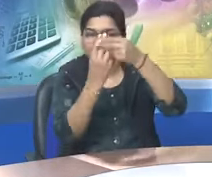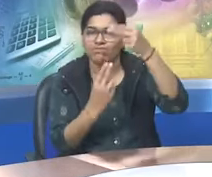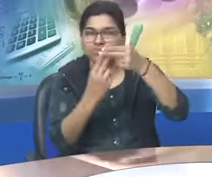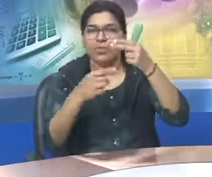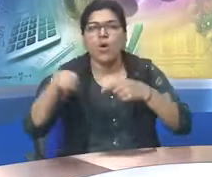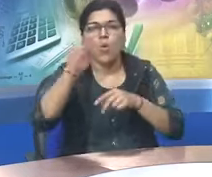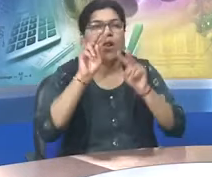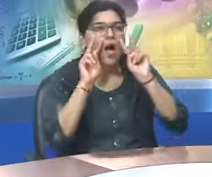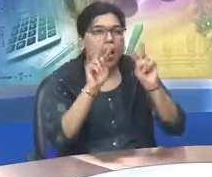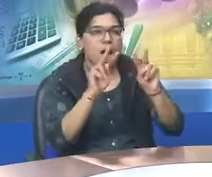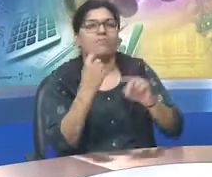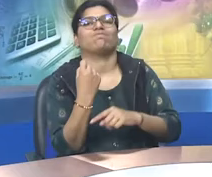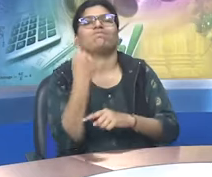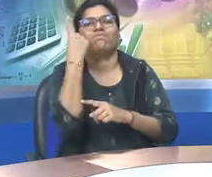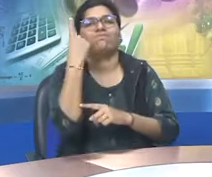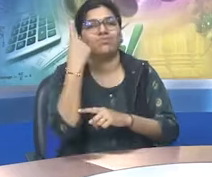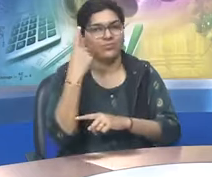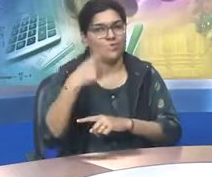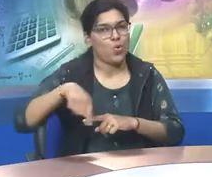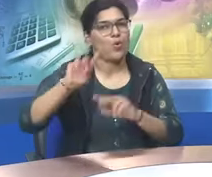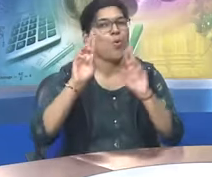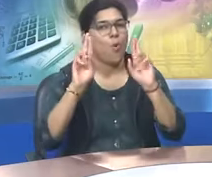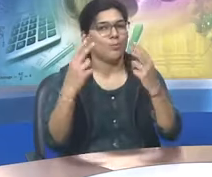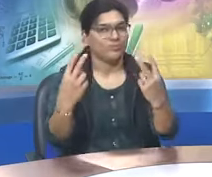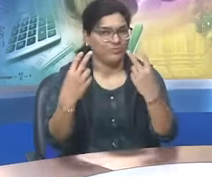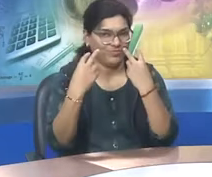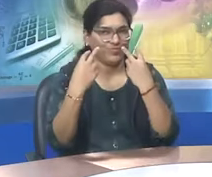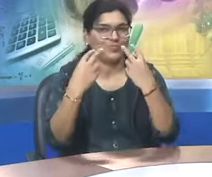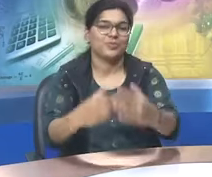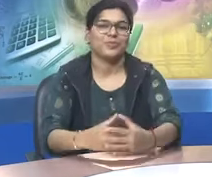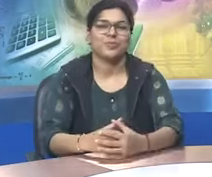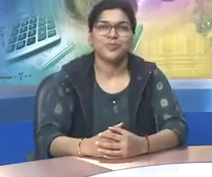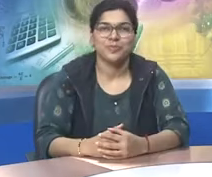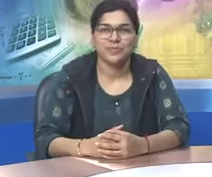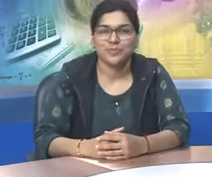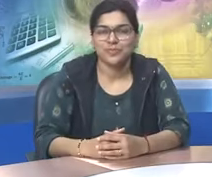explain difficult words from the poem.